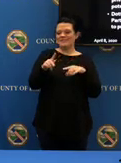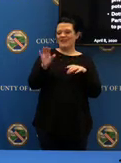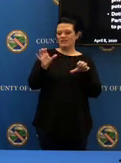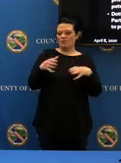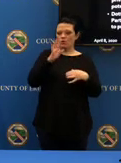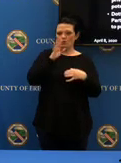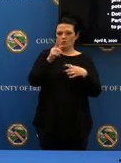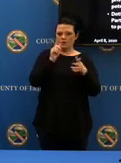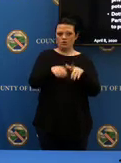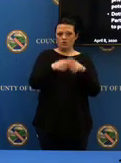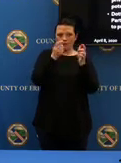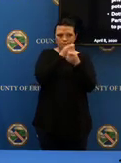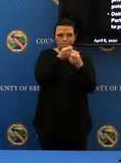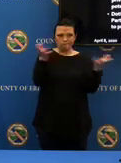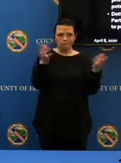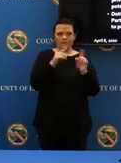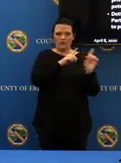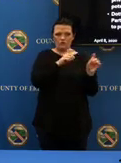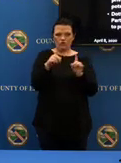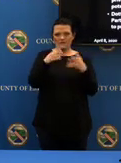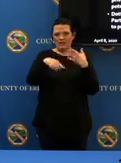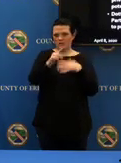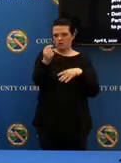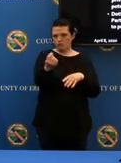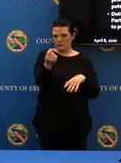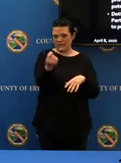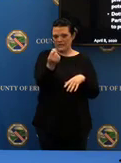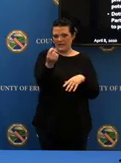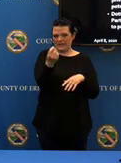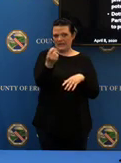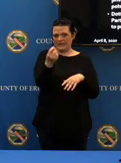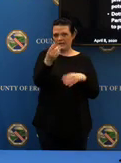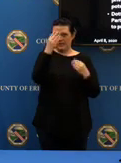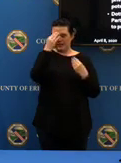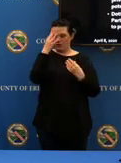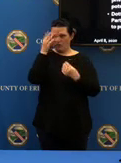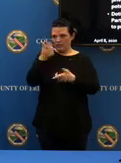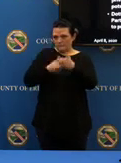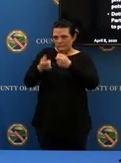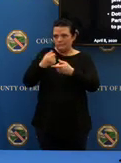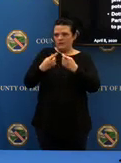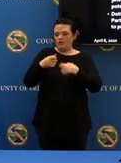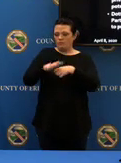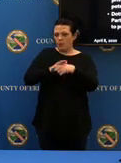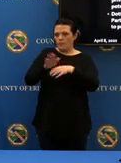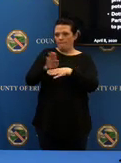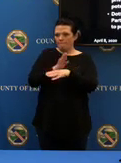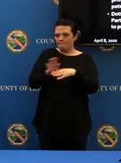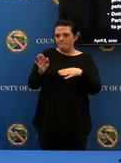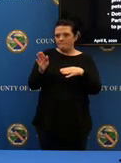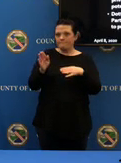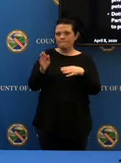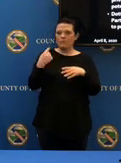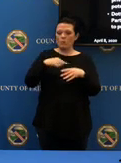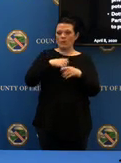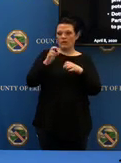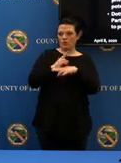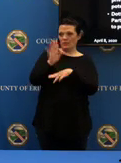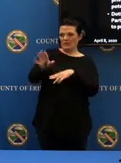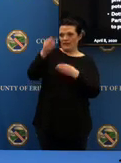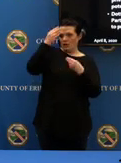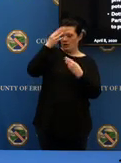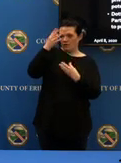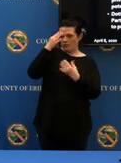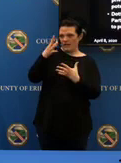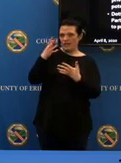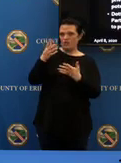launching the survey next Tuesday and getting information from local businesses so that we can take their information and the